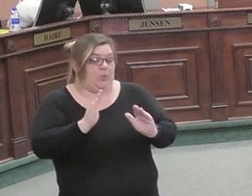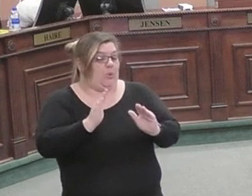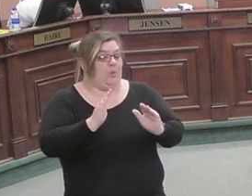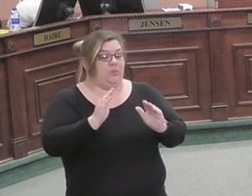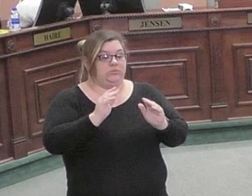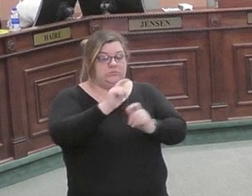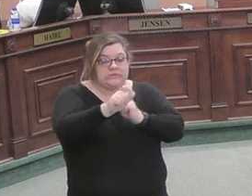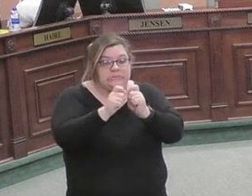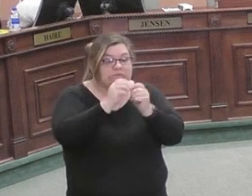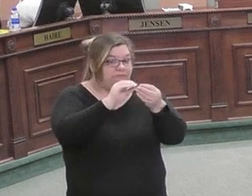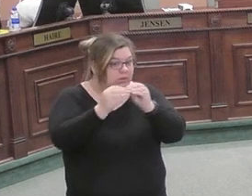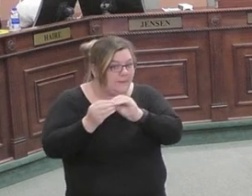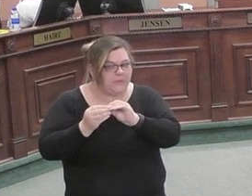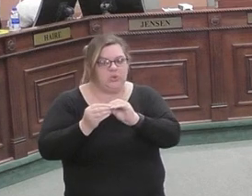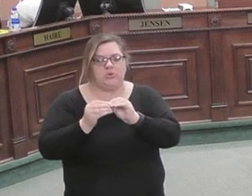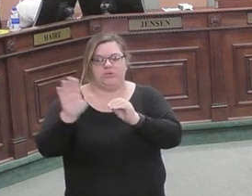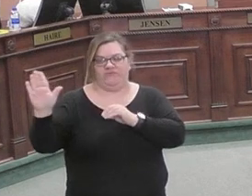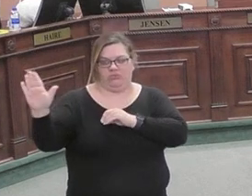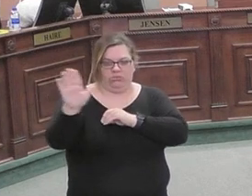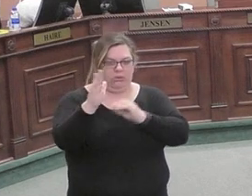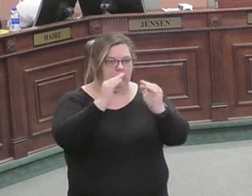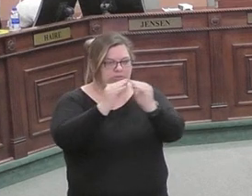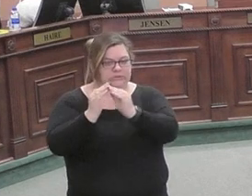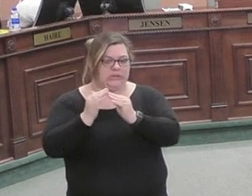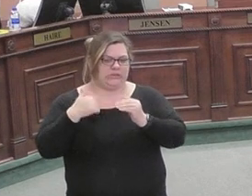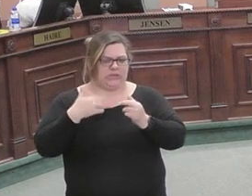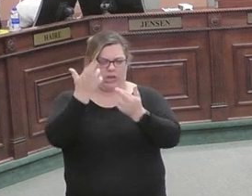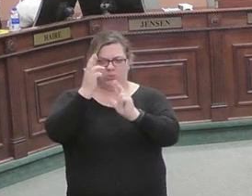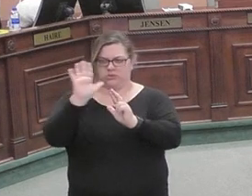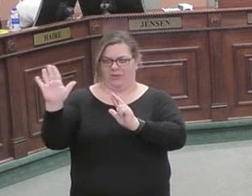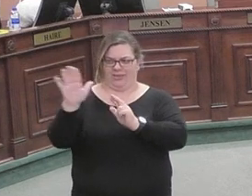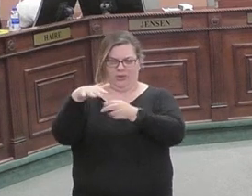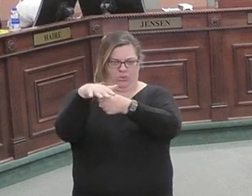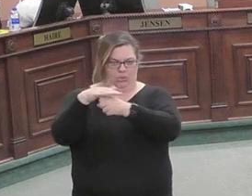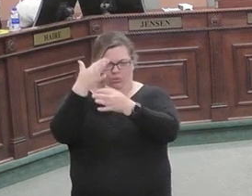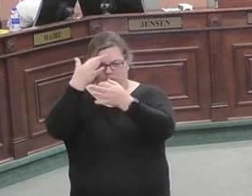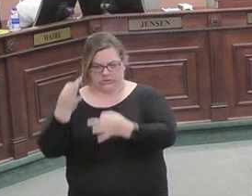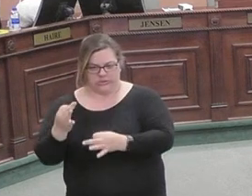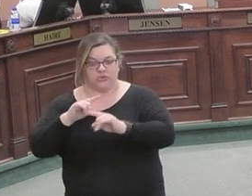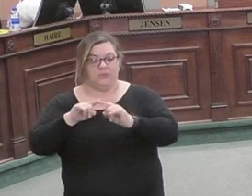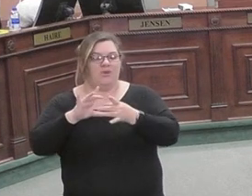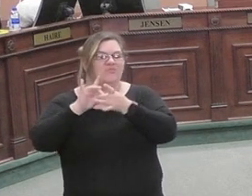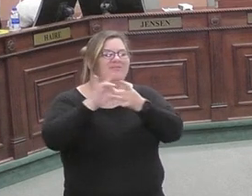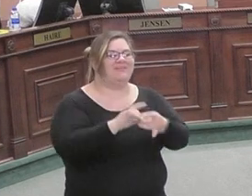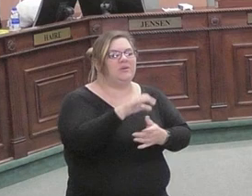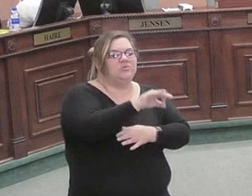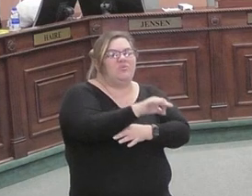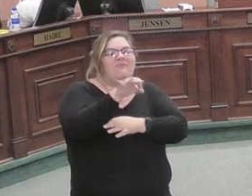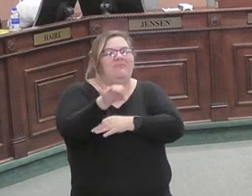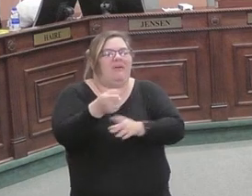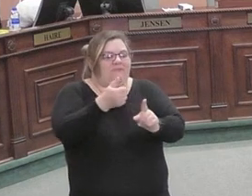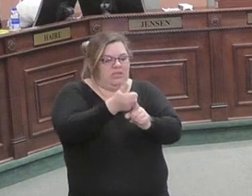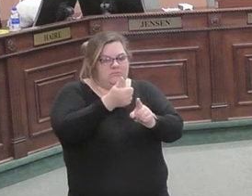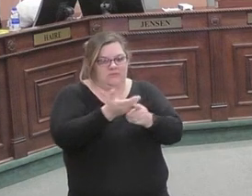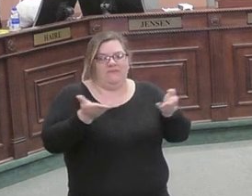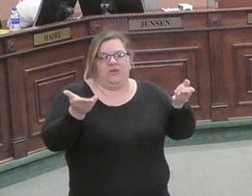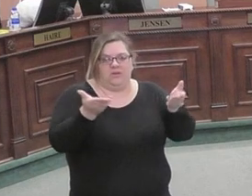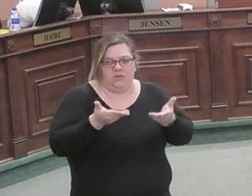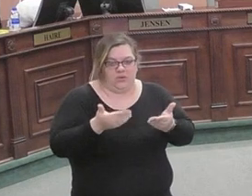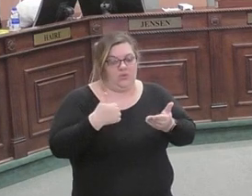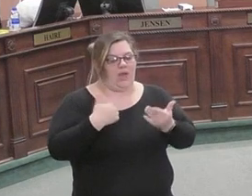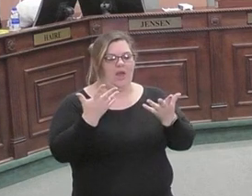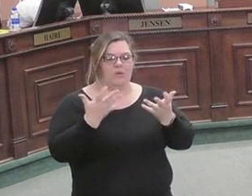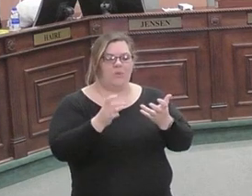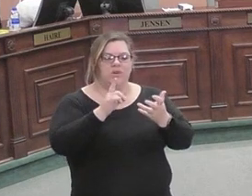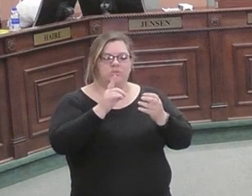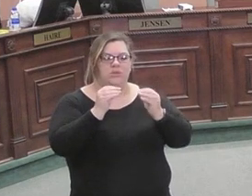and I respect the local government and their decisions there. As it relates to Fayetteville, I want to always be proactive